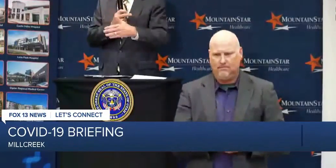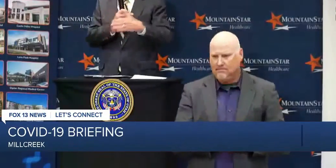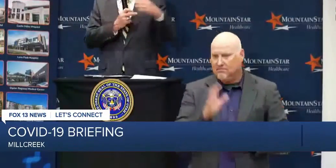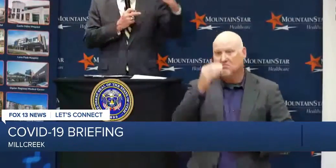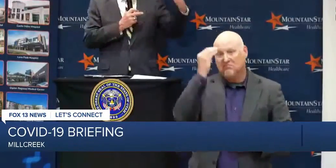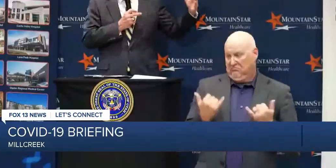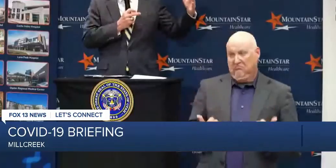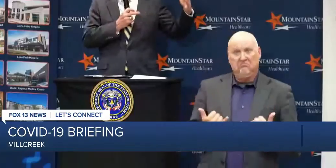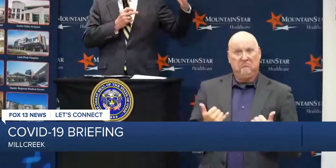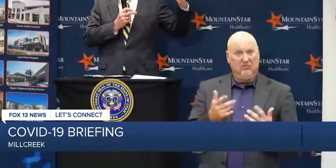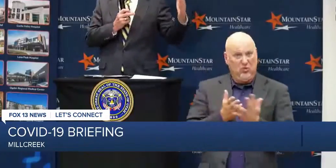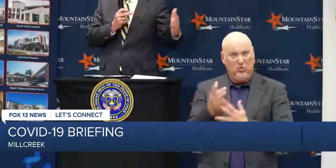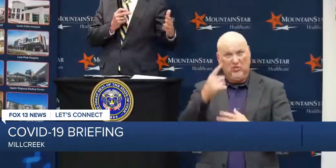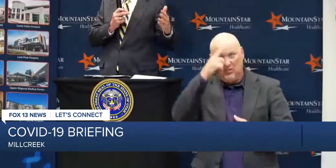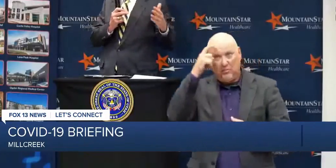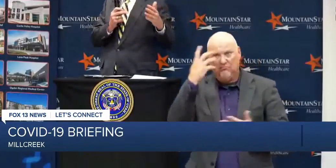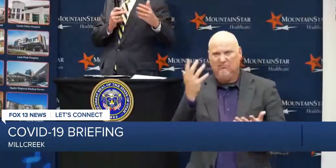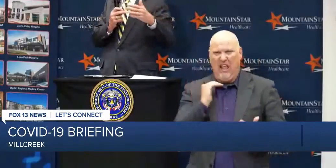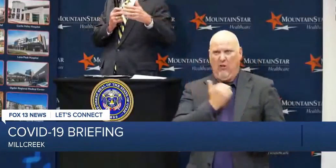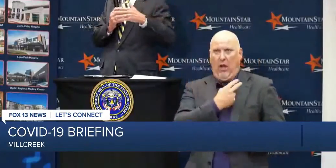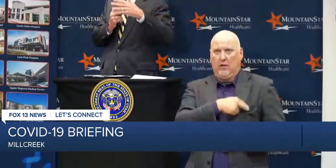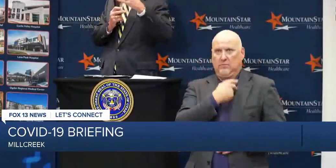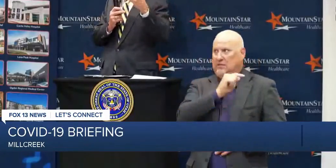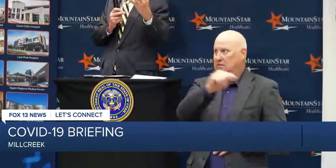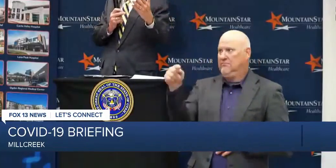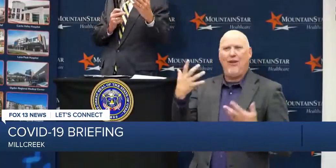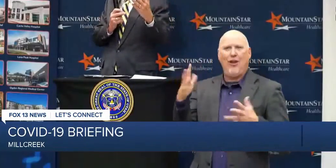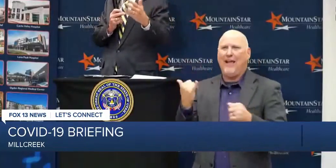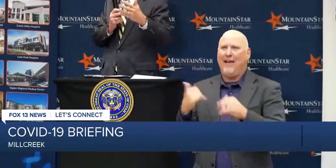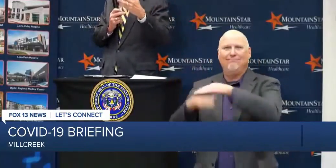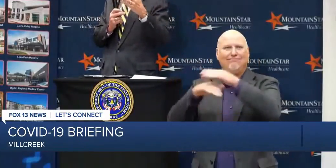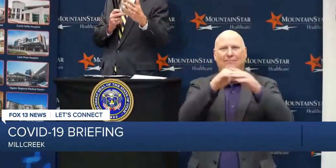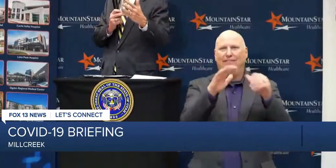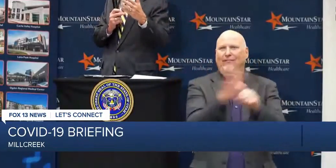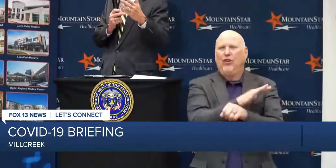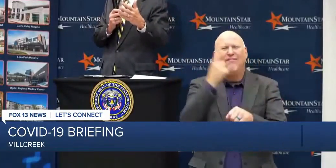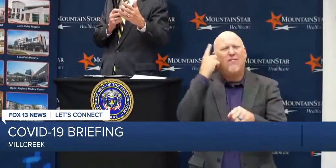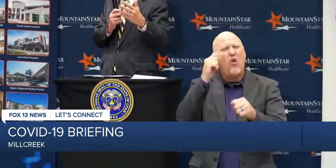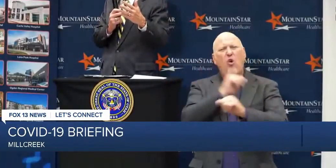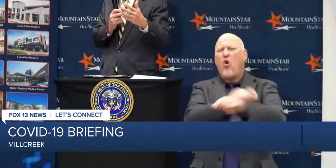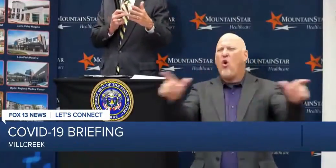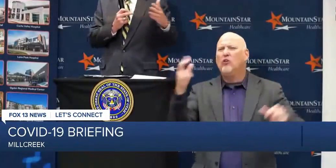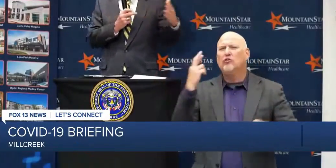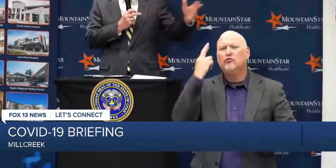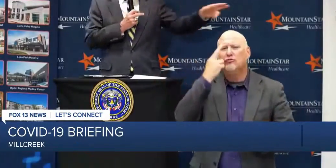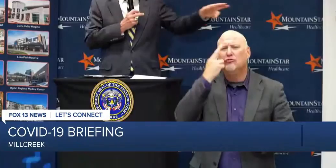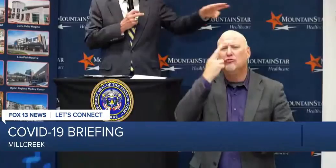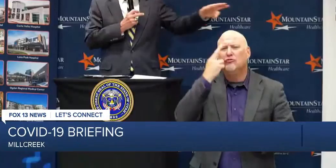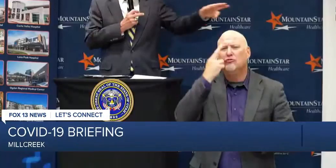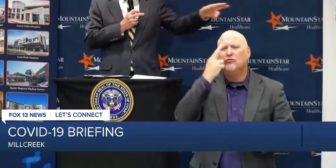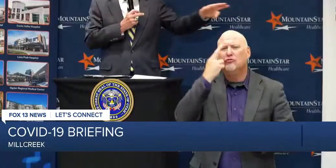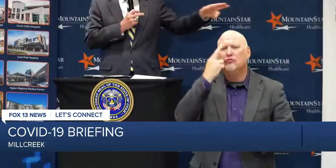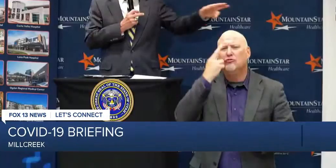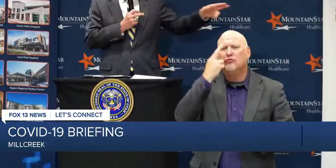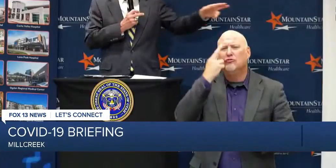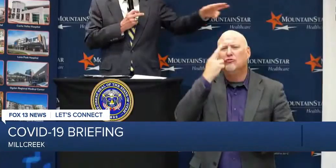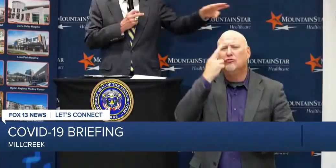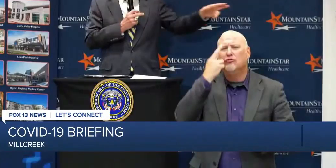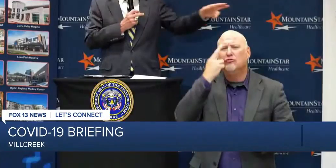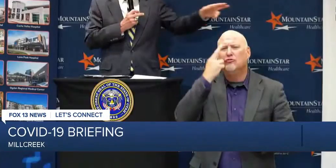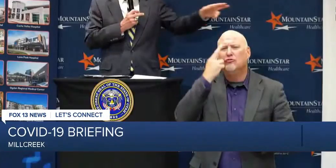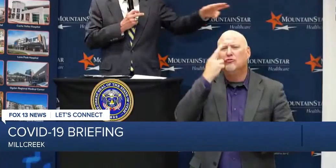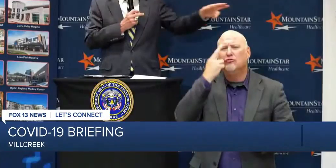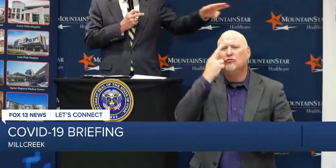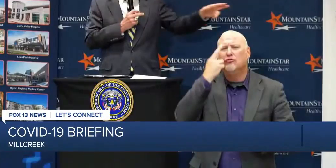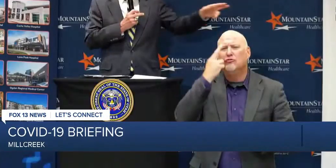now you add another 30 going perhaps to 35, 40%. If we hit the other peak,